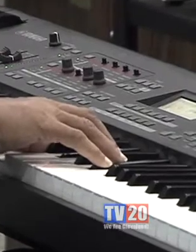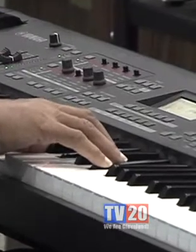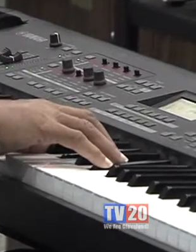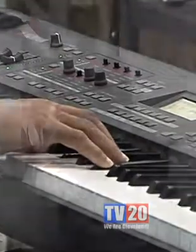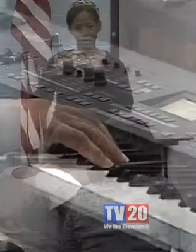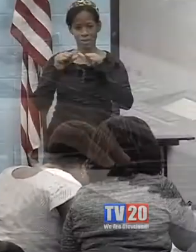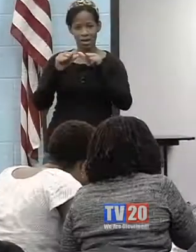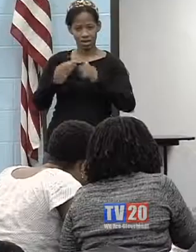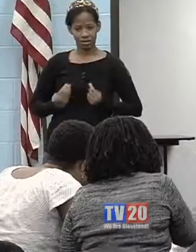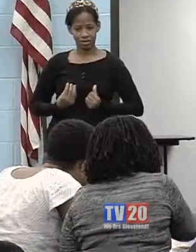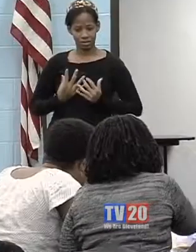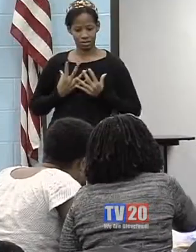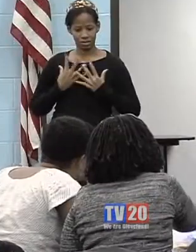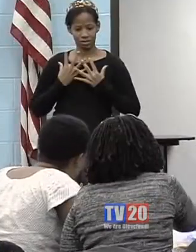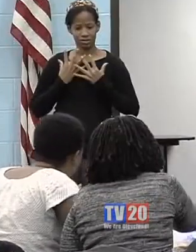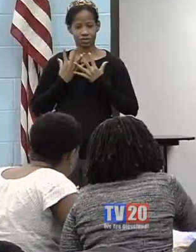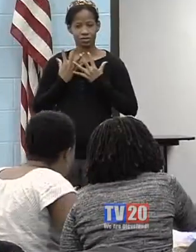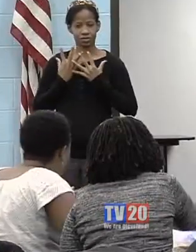that